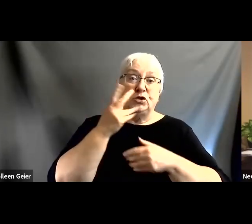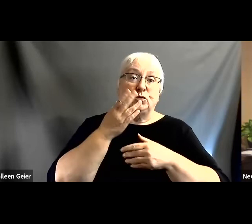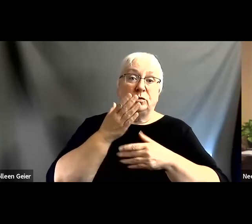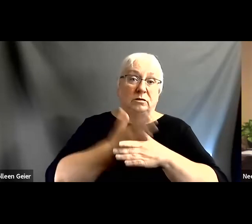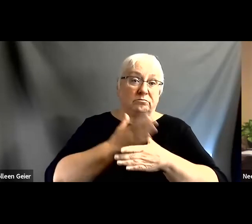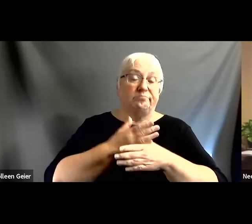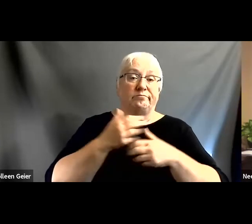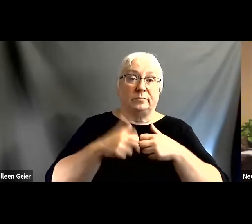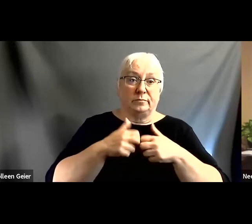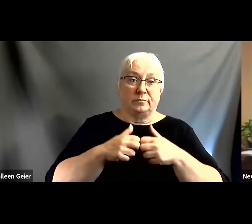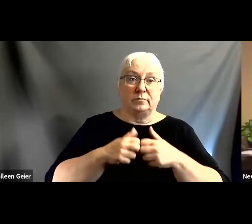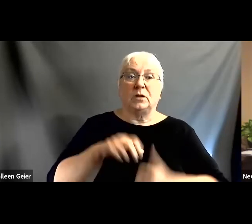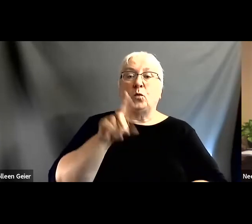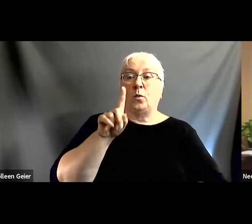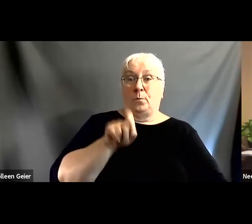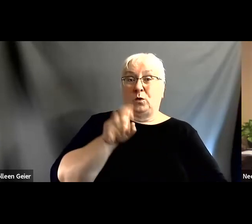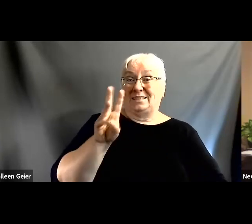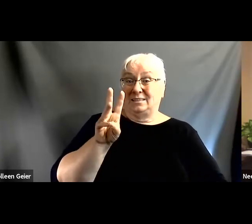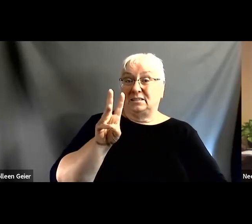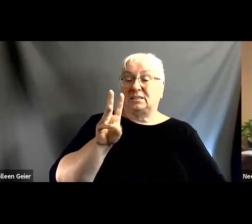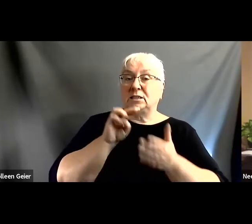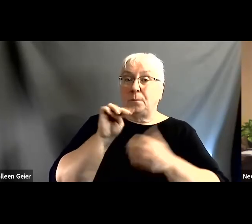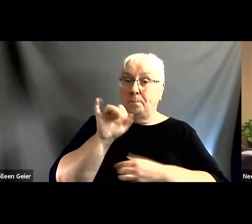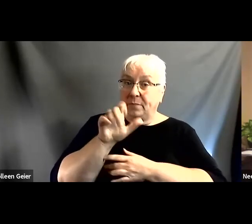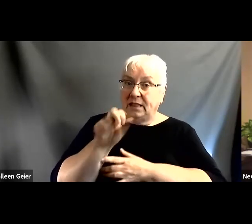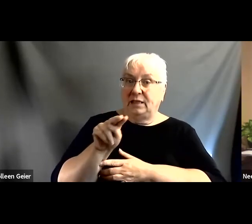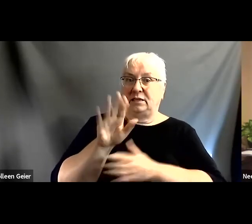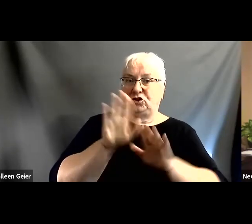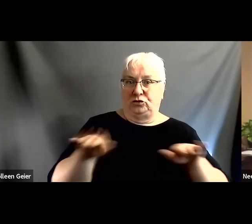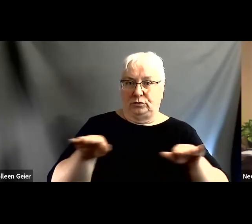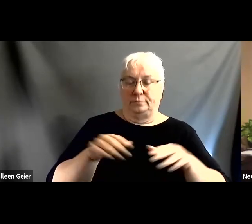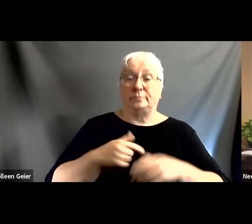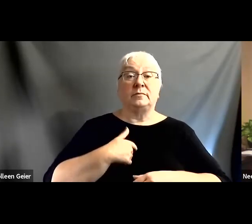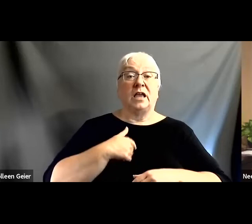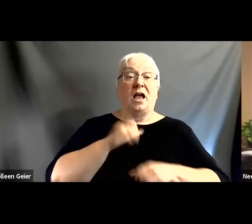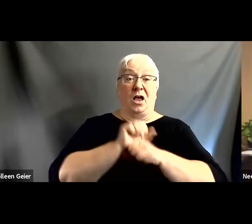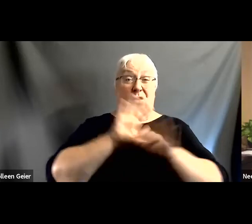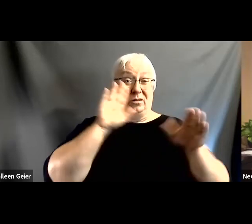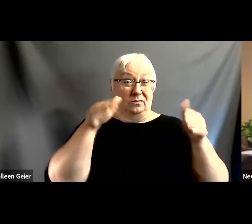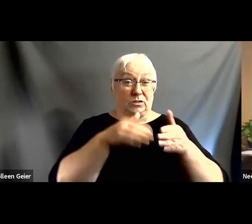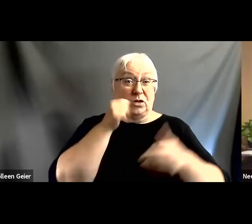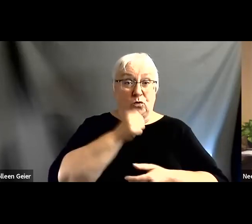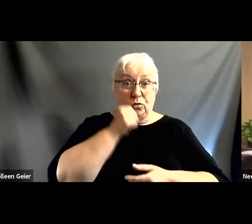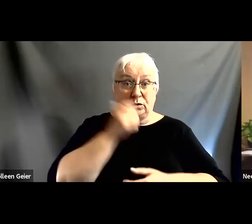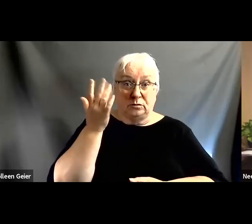includes 1.6 million children. The reason I work with girls is because I have